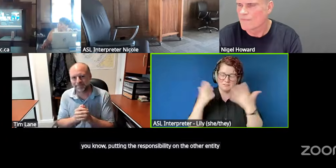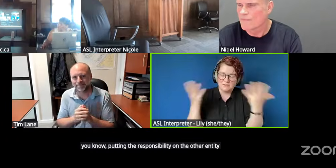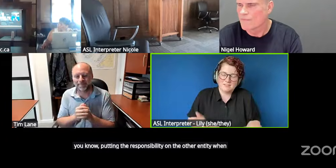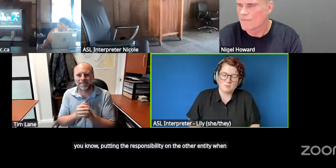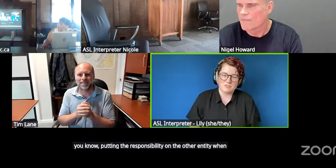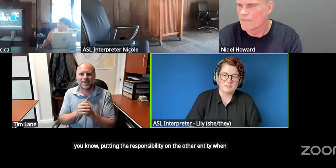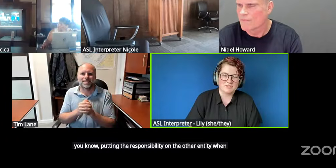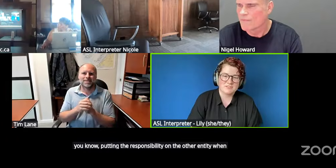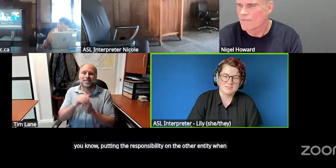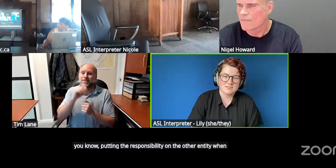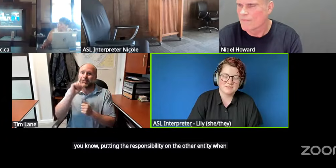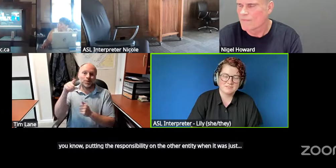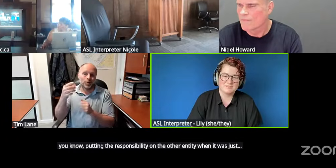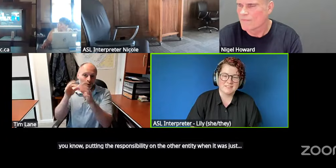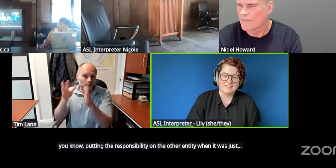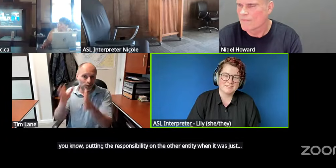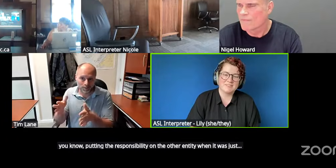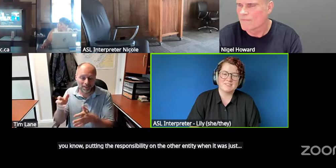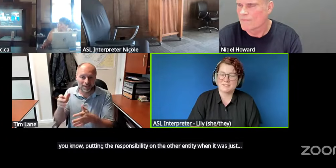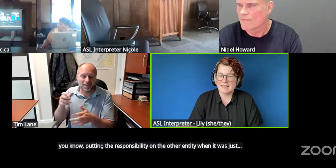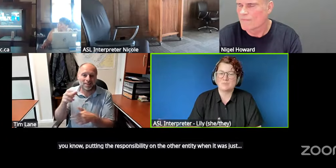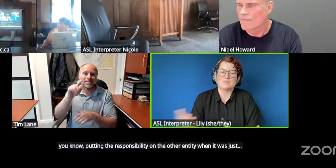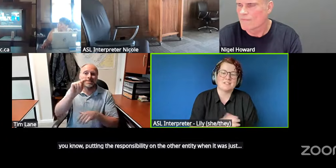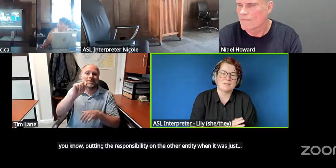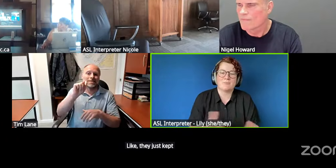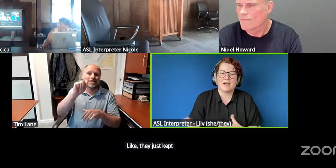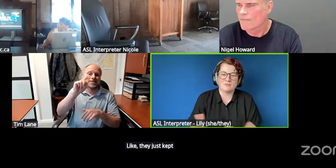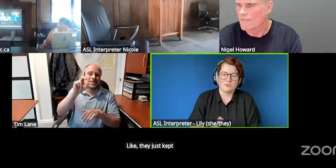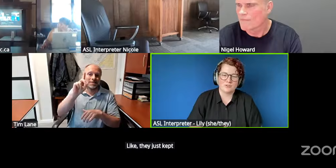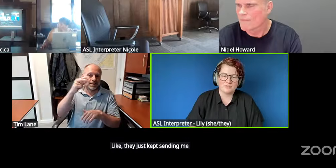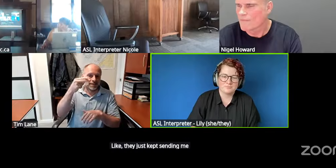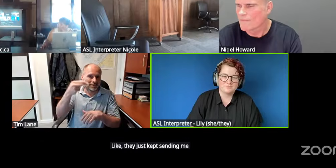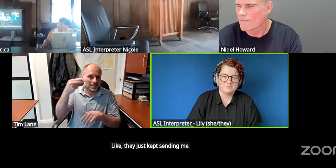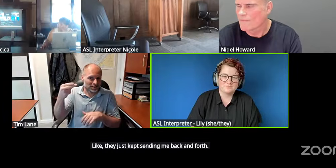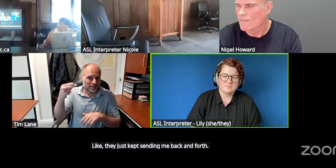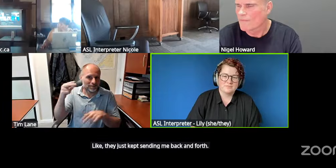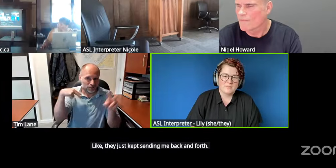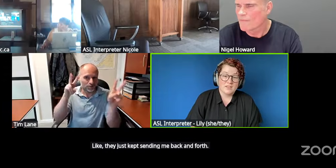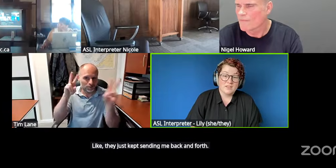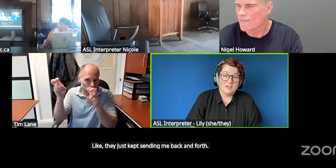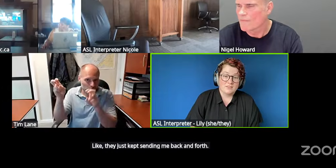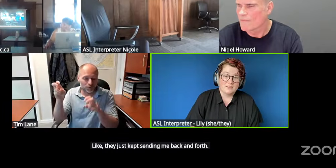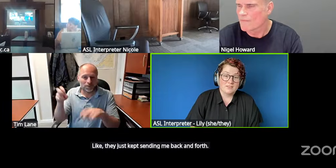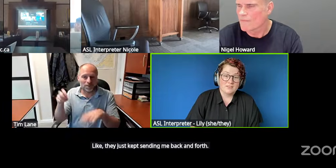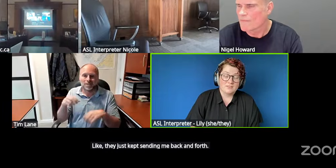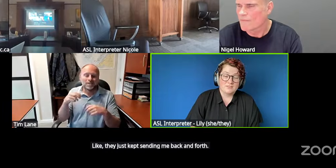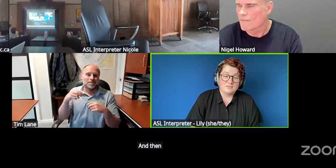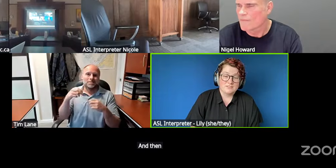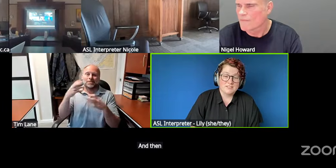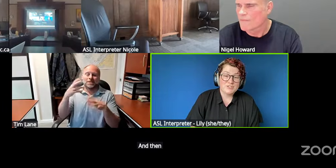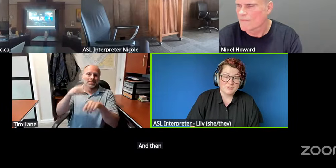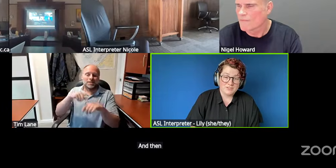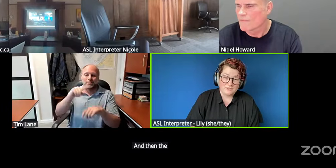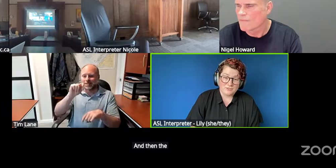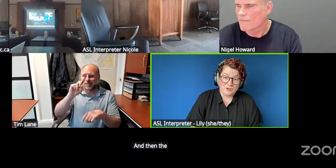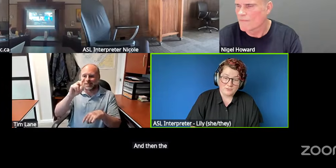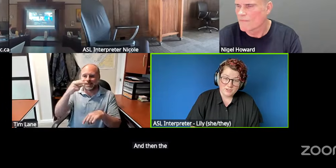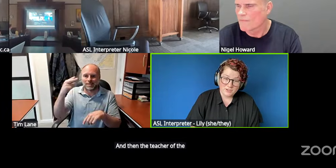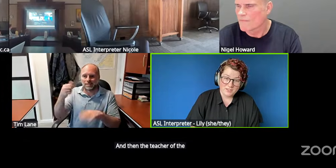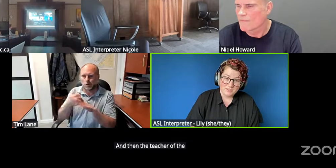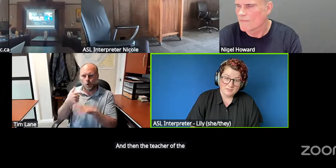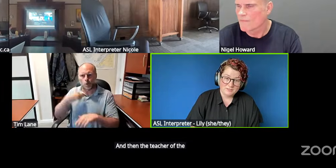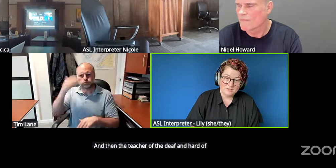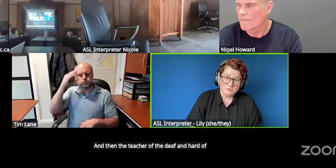when it was just like, they just kept sending me back and forth. And then the teacher of the deaf and